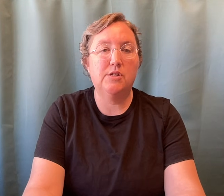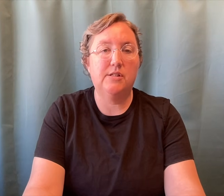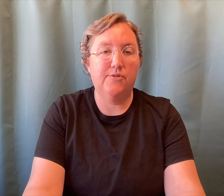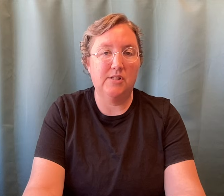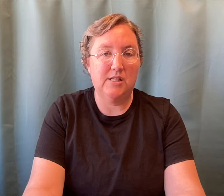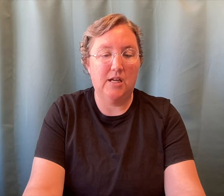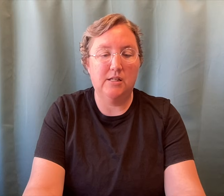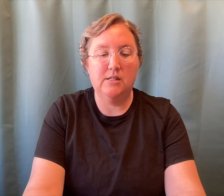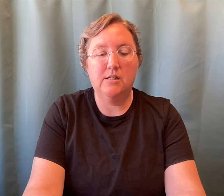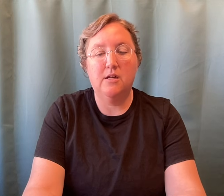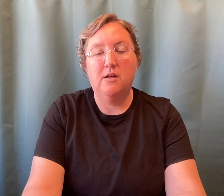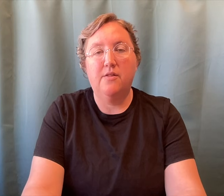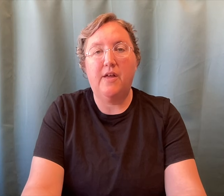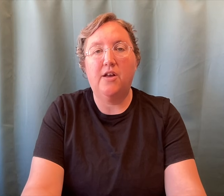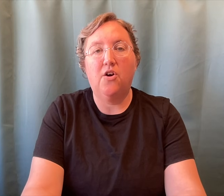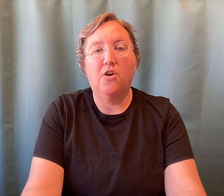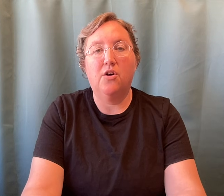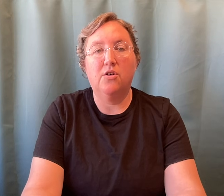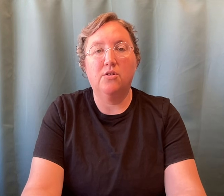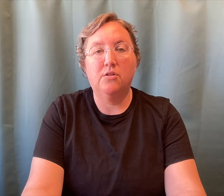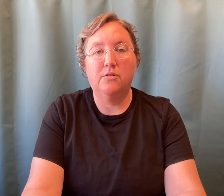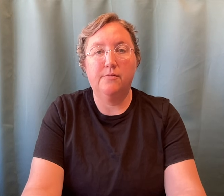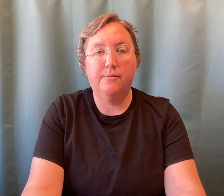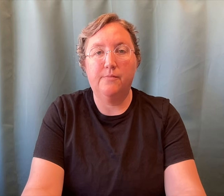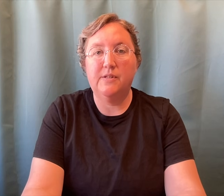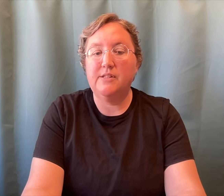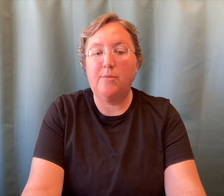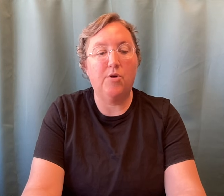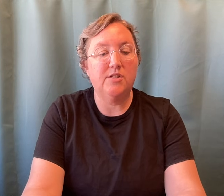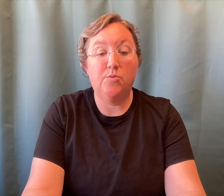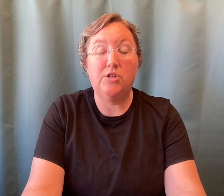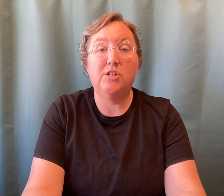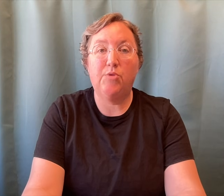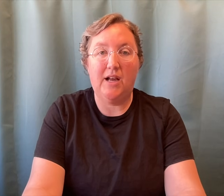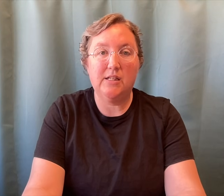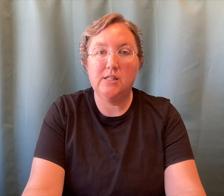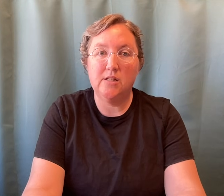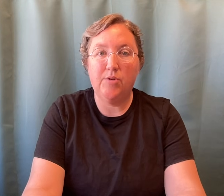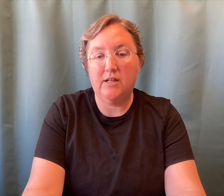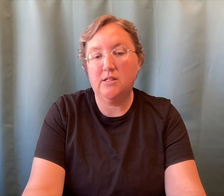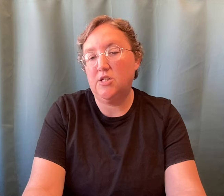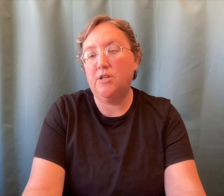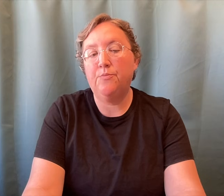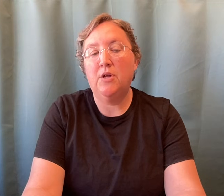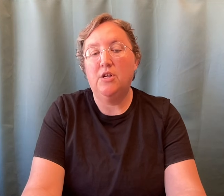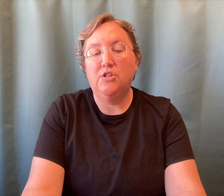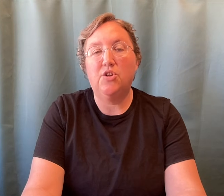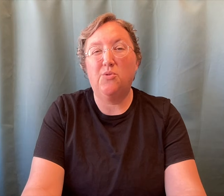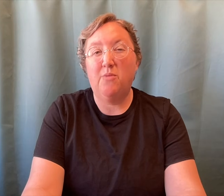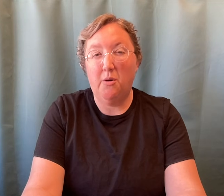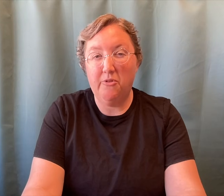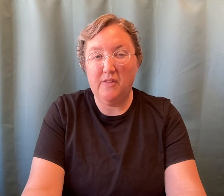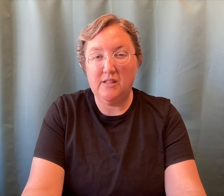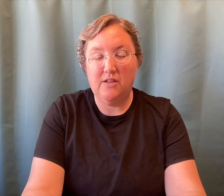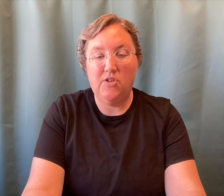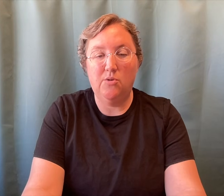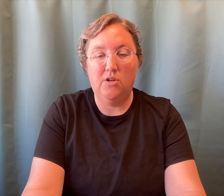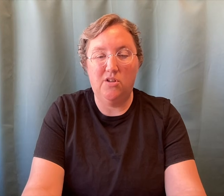different signs that are the same process we just practiced in the practice sheet. So hopefully that's given you a